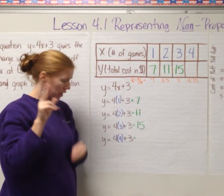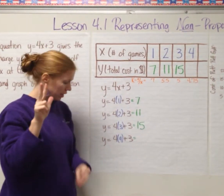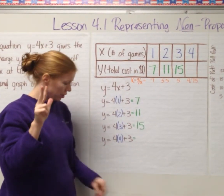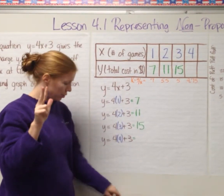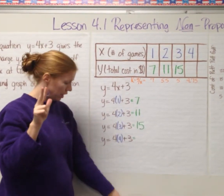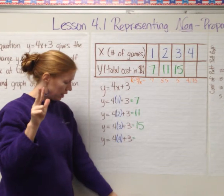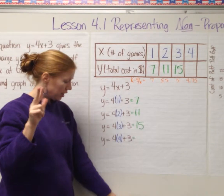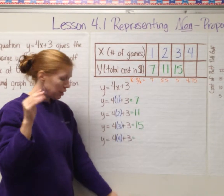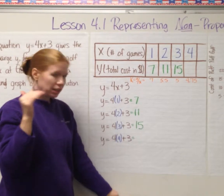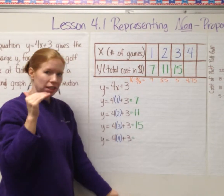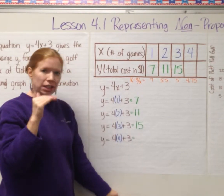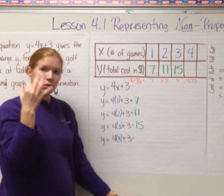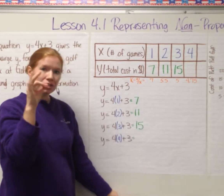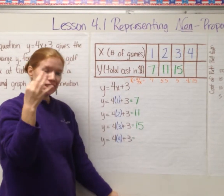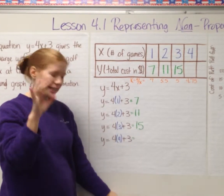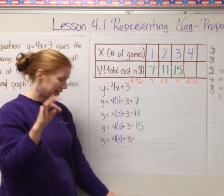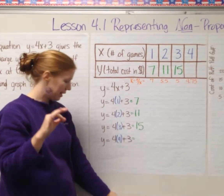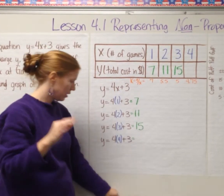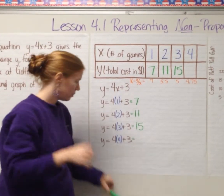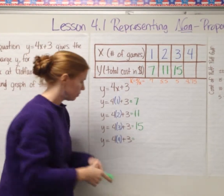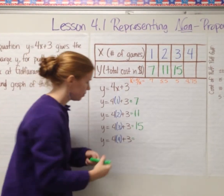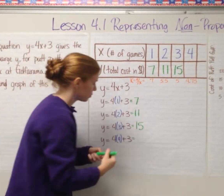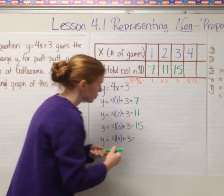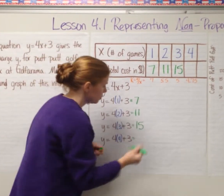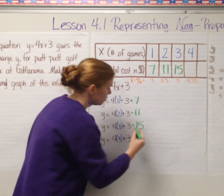plus 3 equals 19.